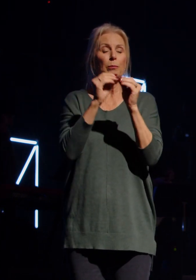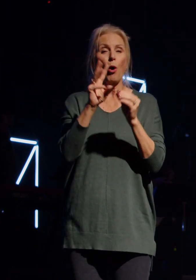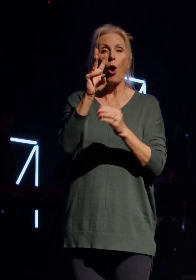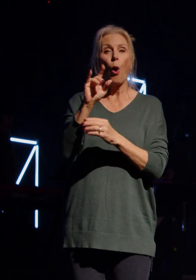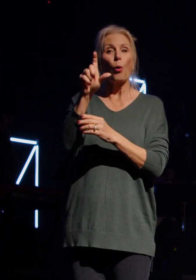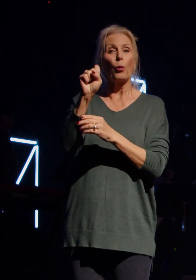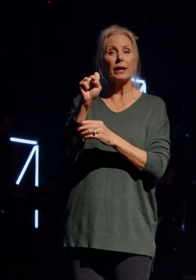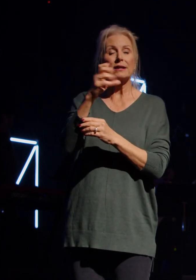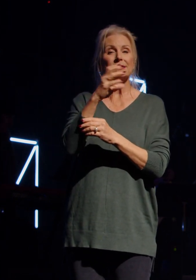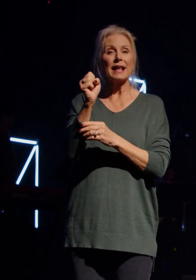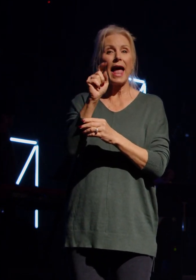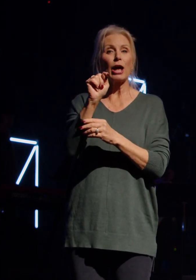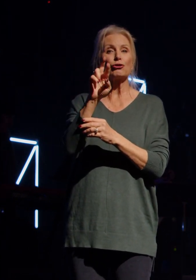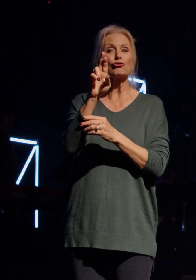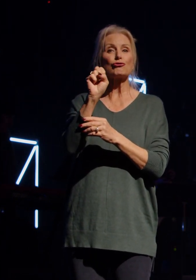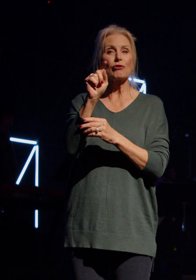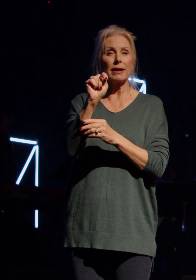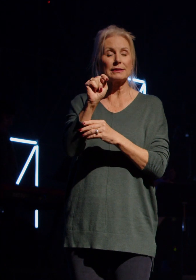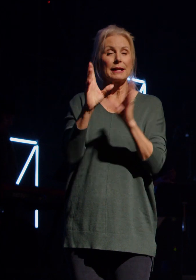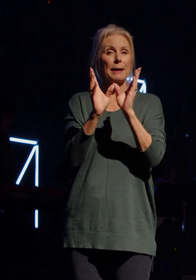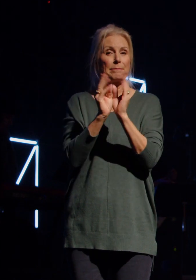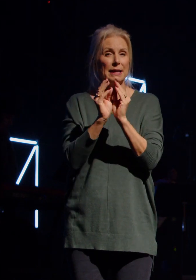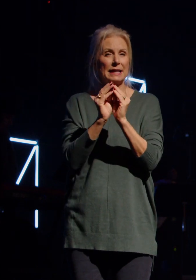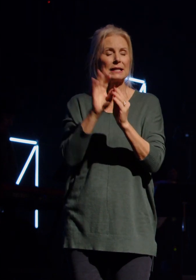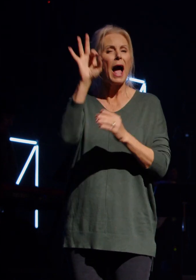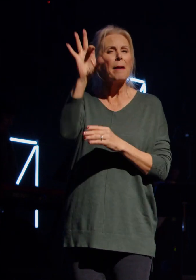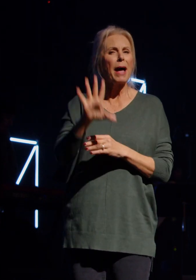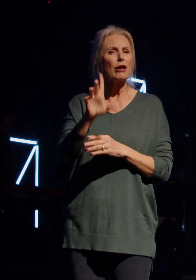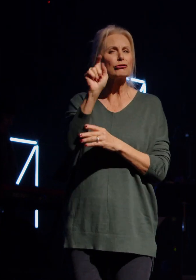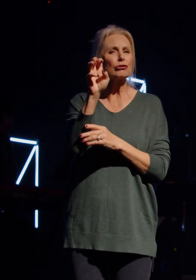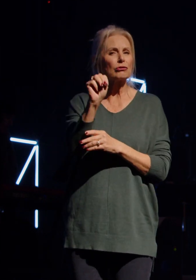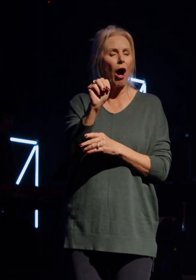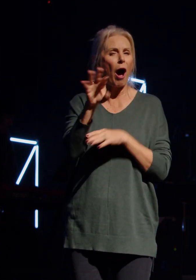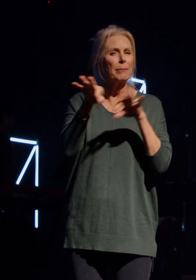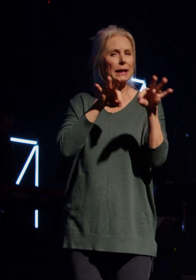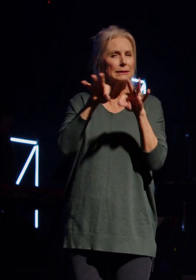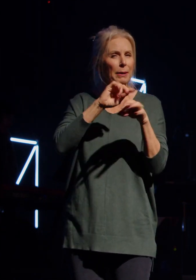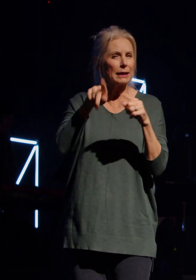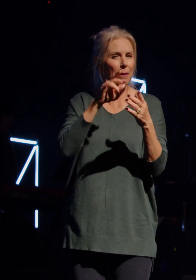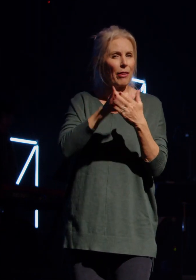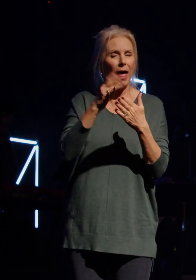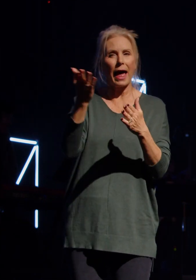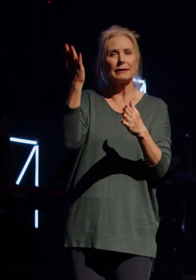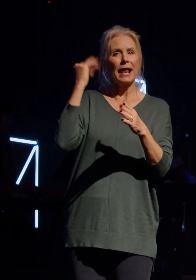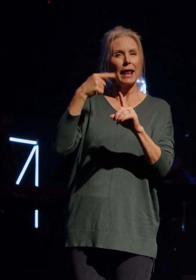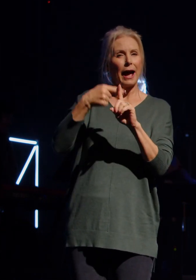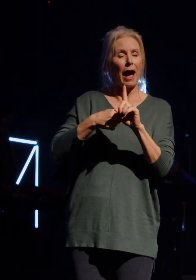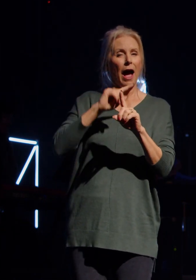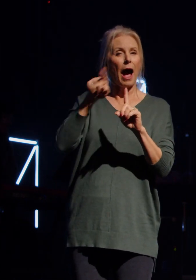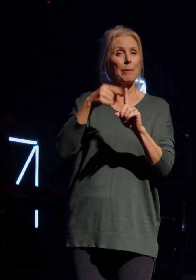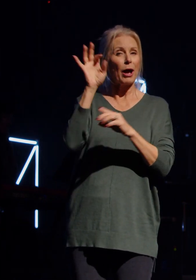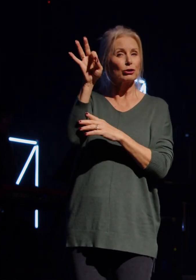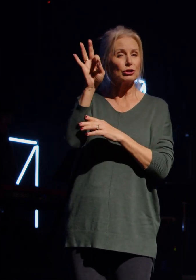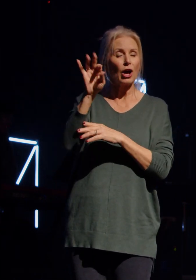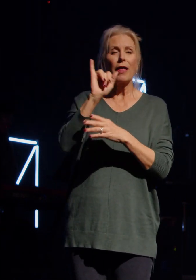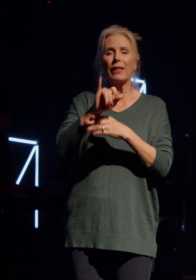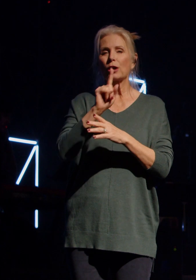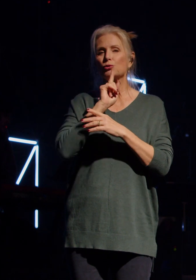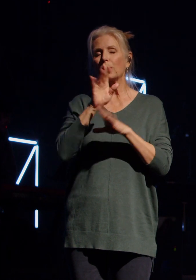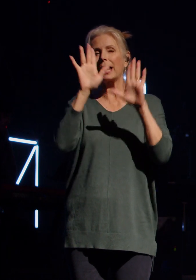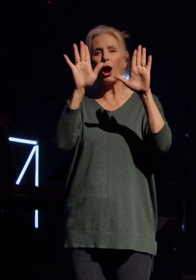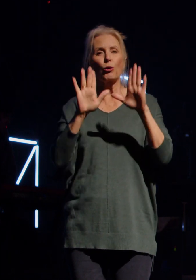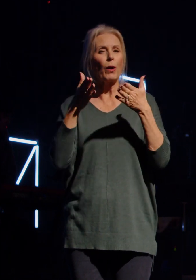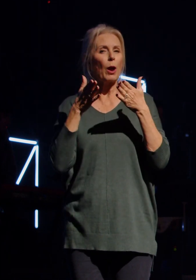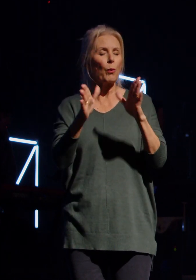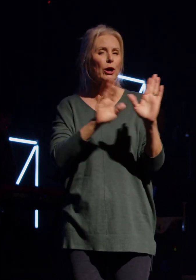and trusts meetings. Pastor Tom had talked about this last fall in one of his sermons. This is a great way to steward your finances and your life